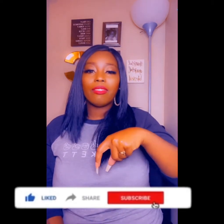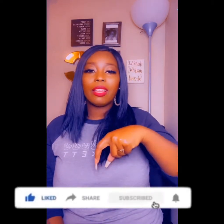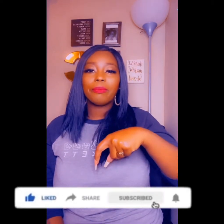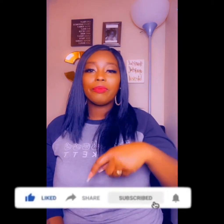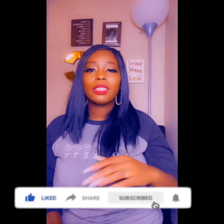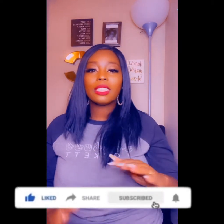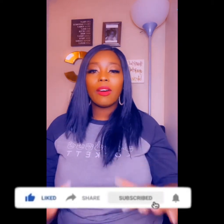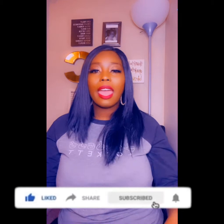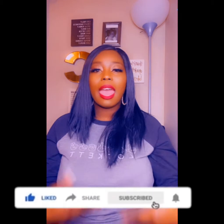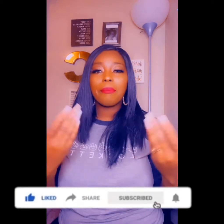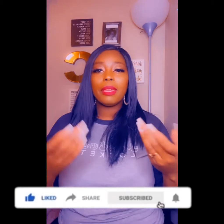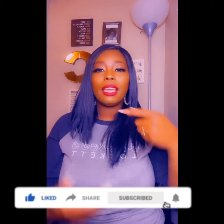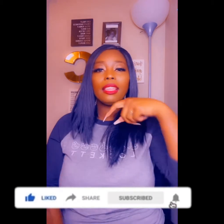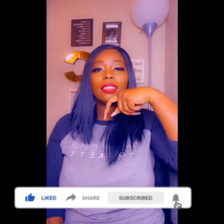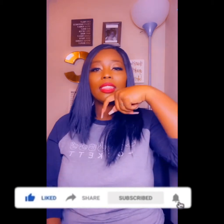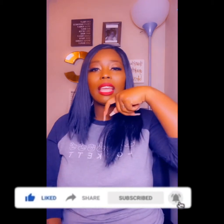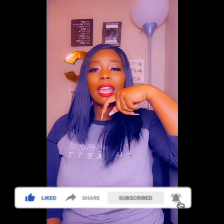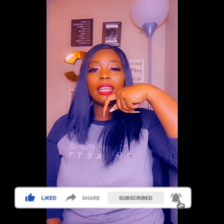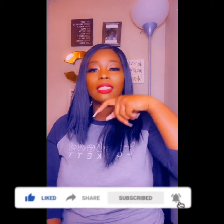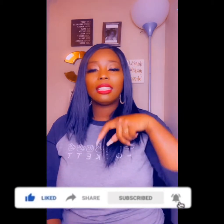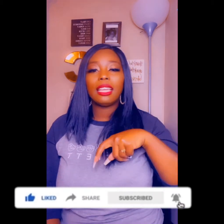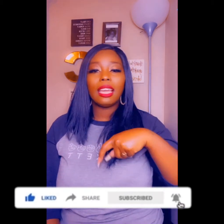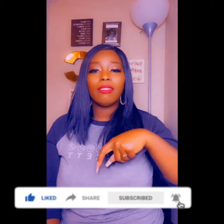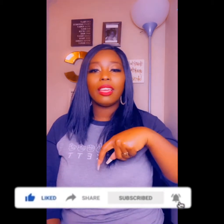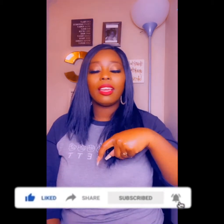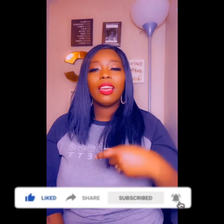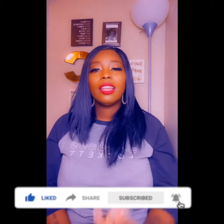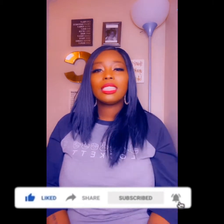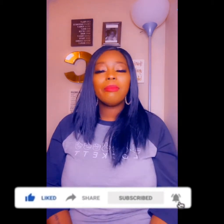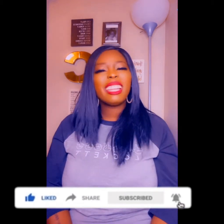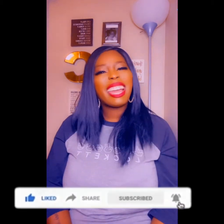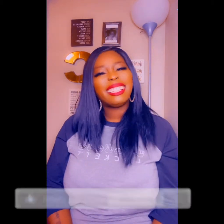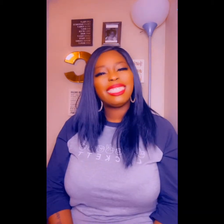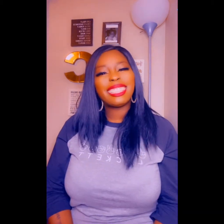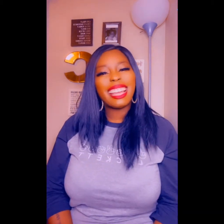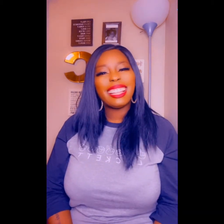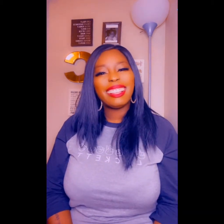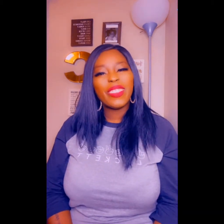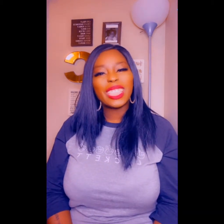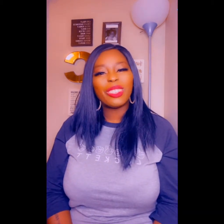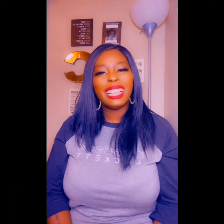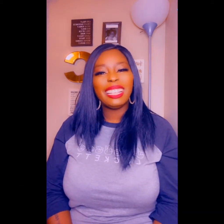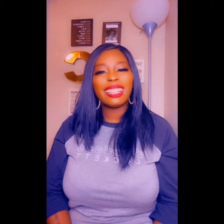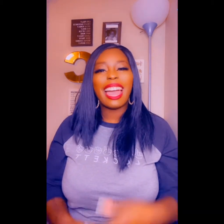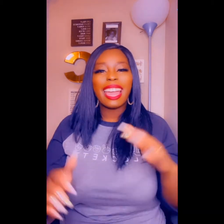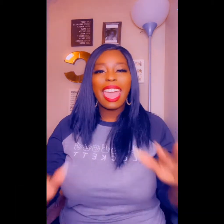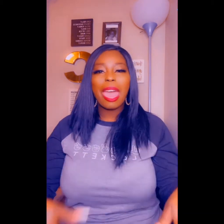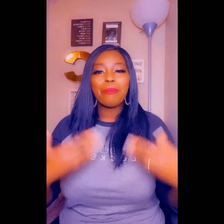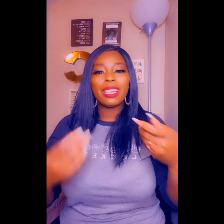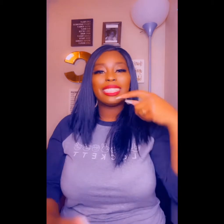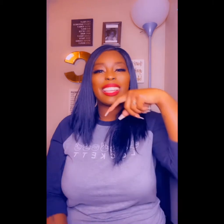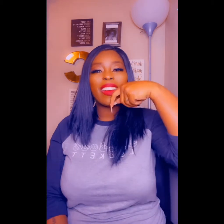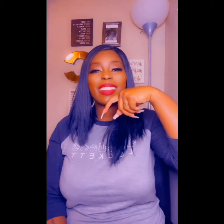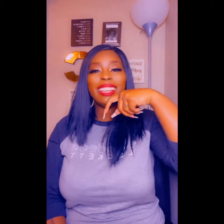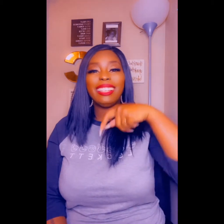Thanksgiving. So happy Thanksgiving. To me, that visually looked like Happy Turkey